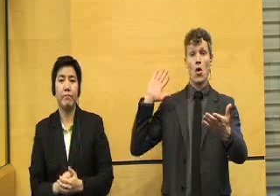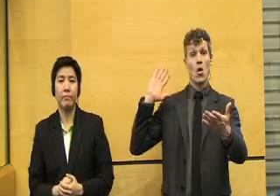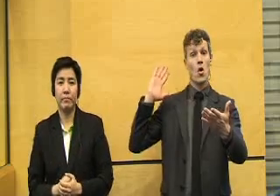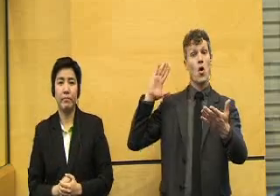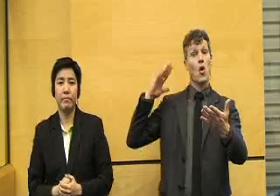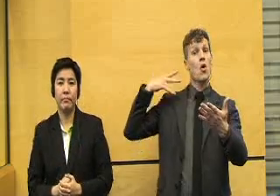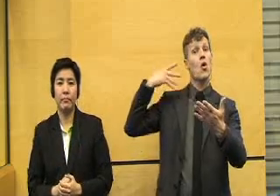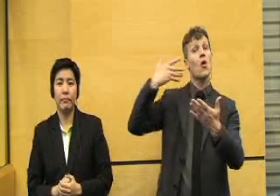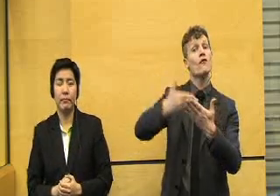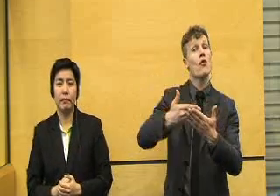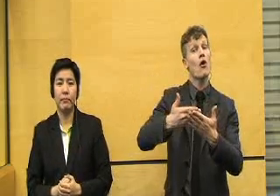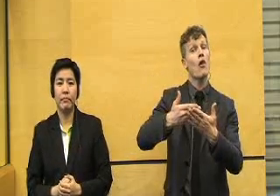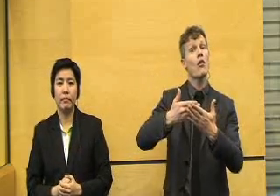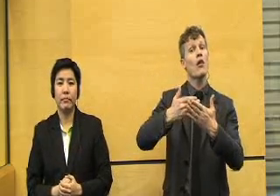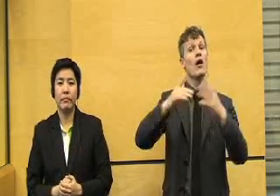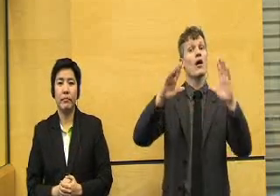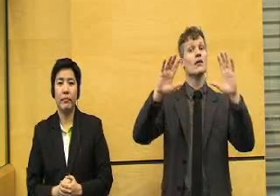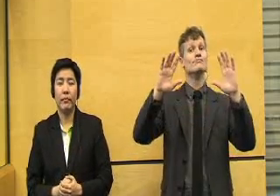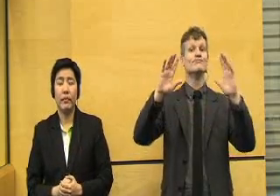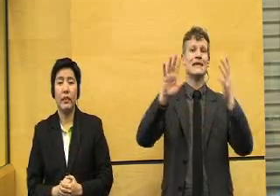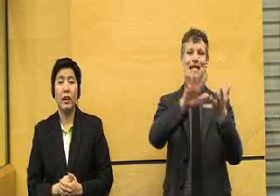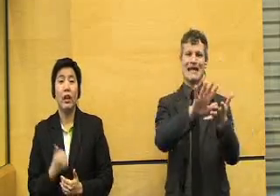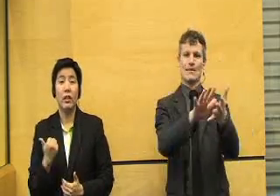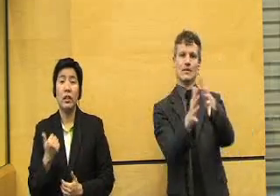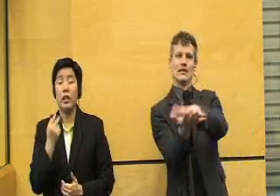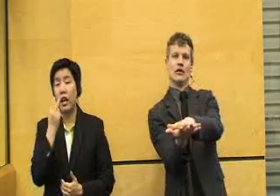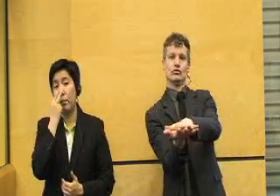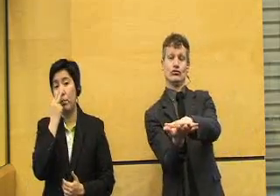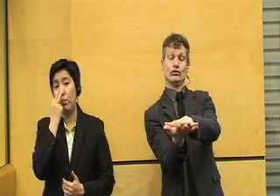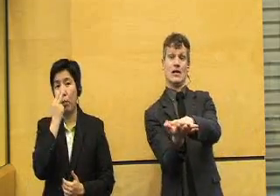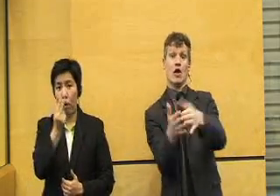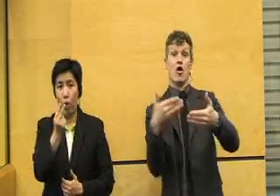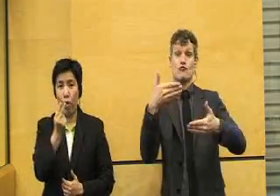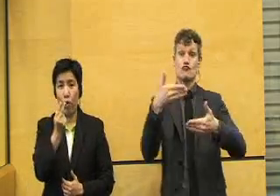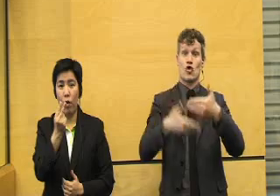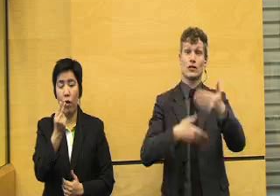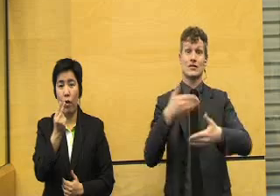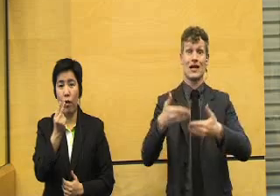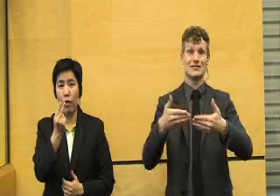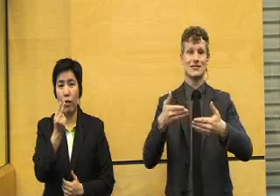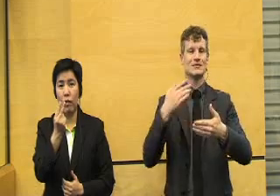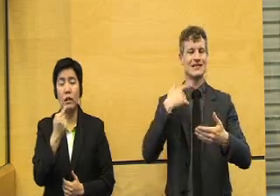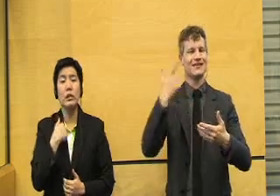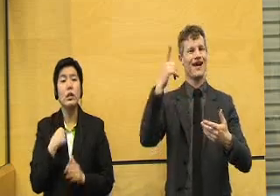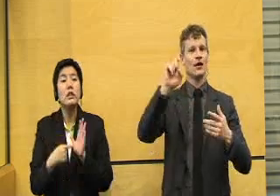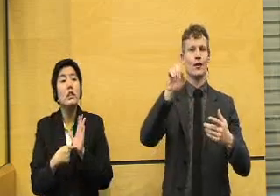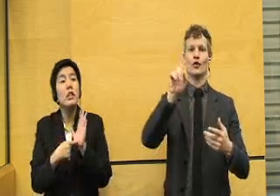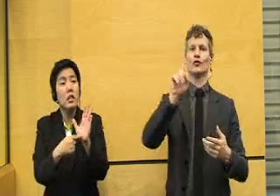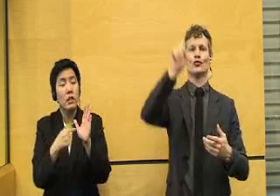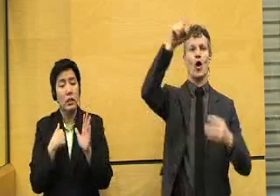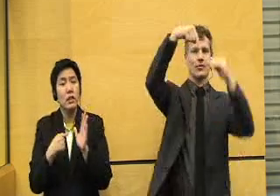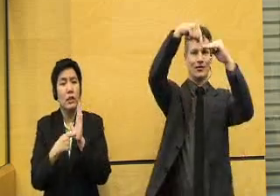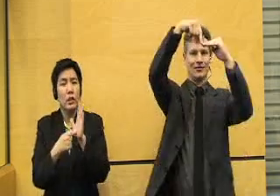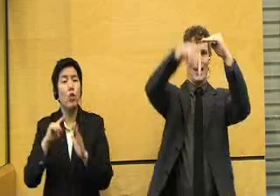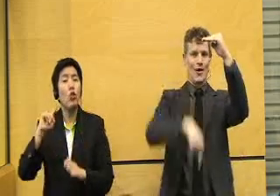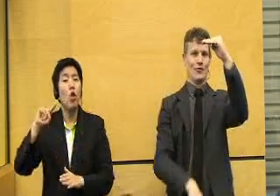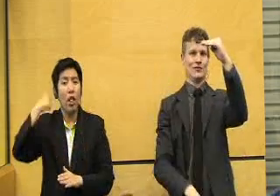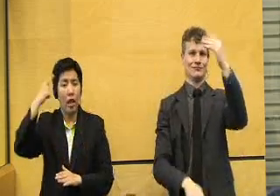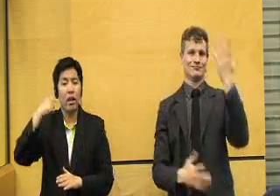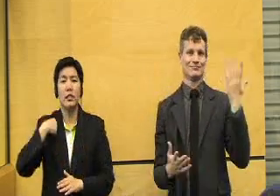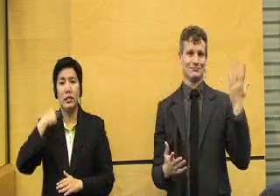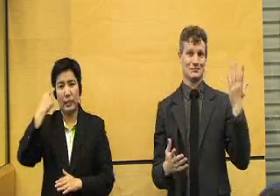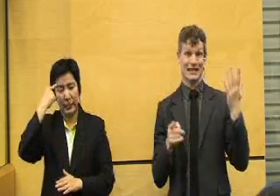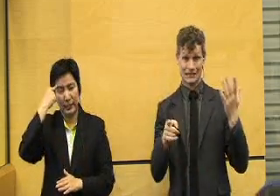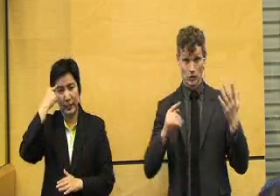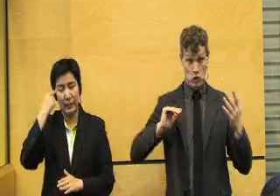a top-down approach, as shown by, first, the exclusion of women with disabilities